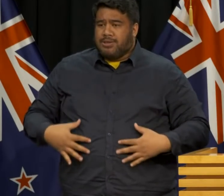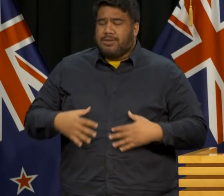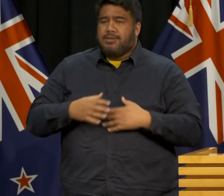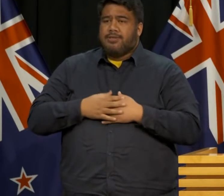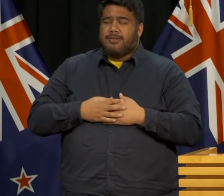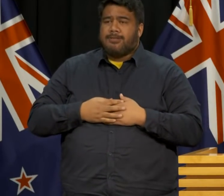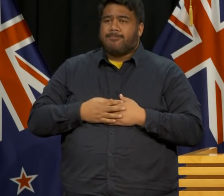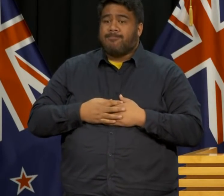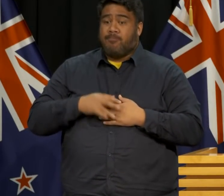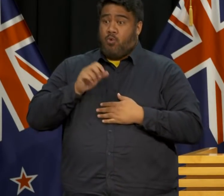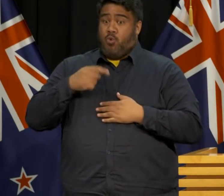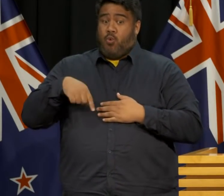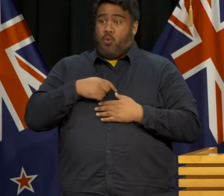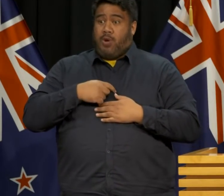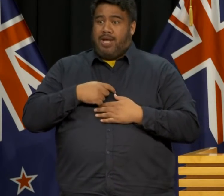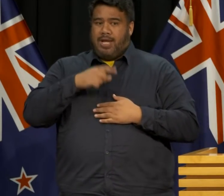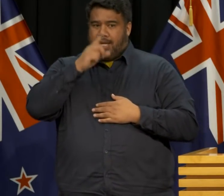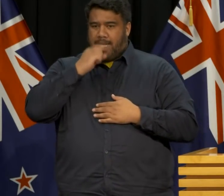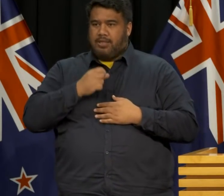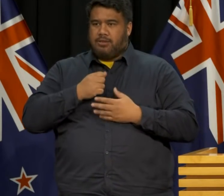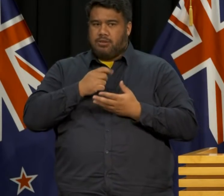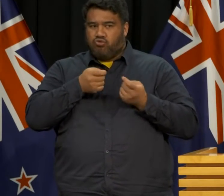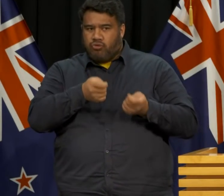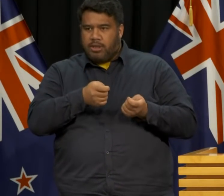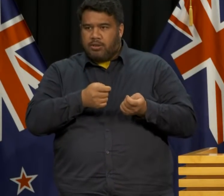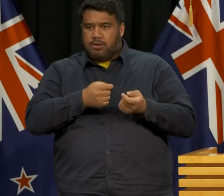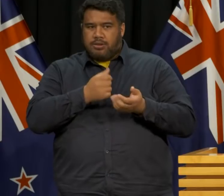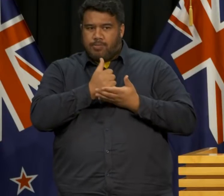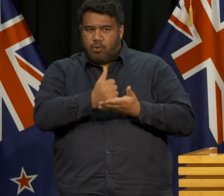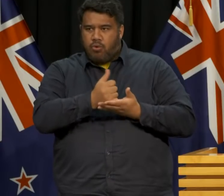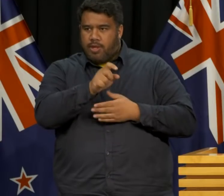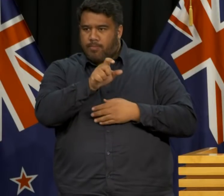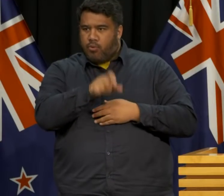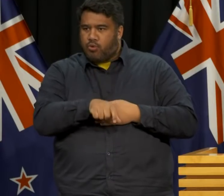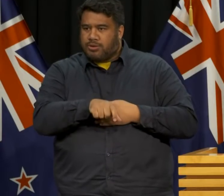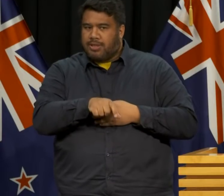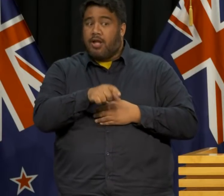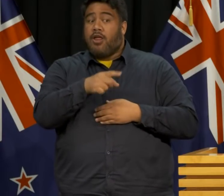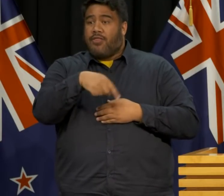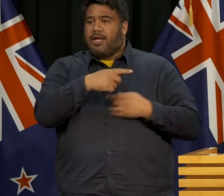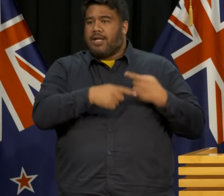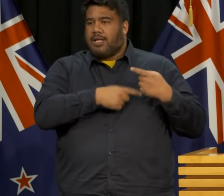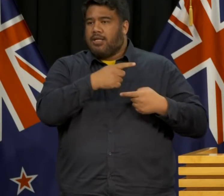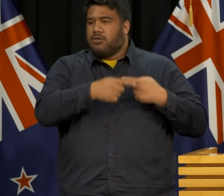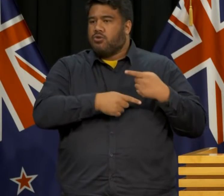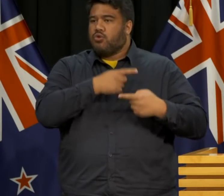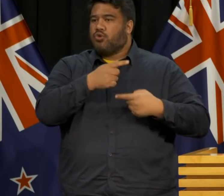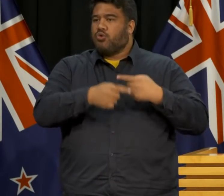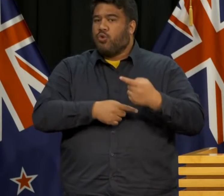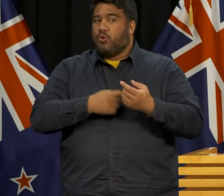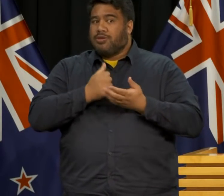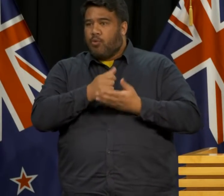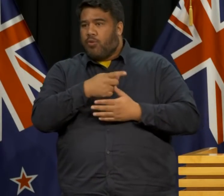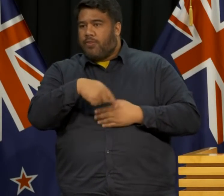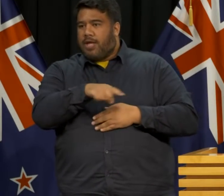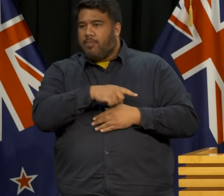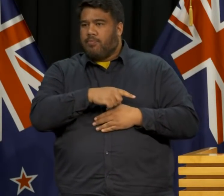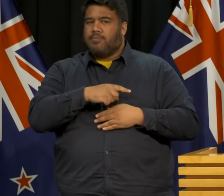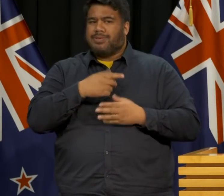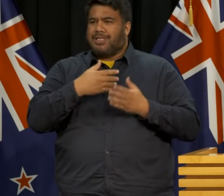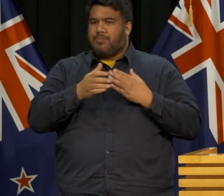that that health practitioners treat and support those people, and they can continue to do that whilst these people are